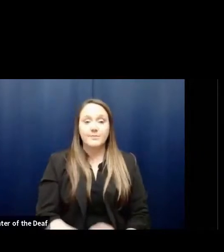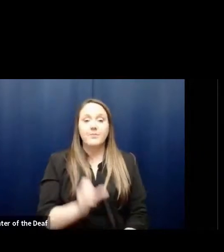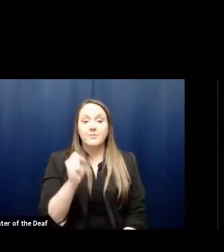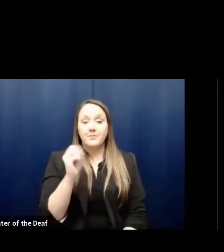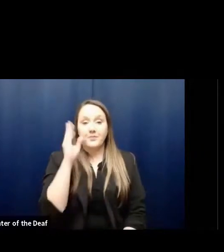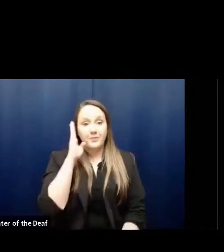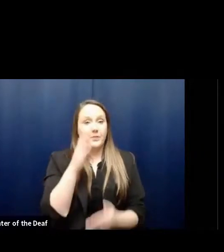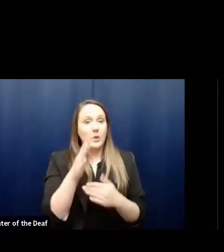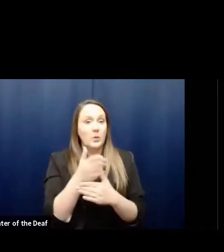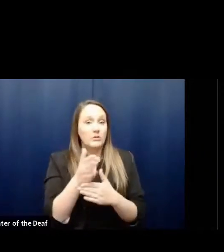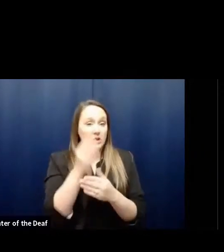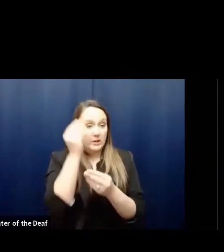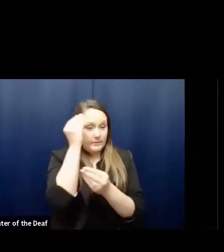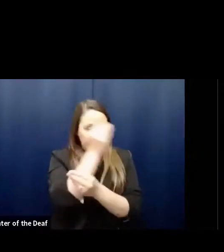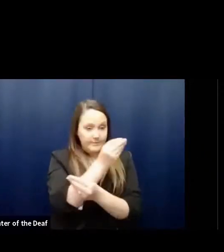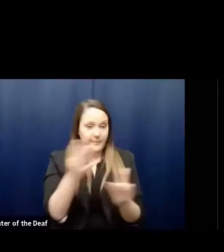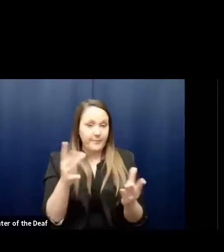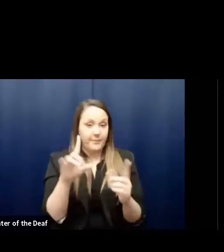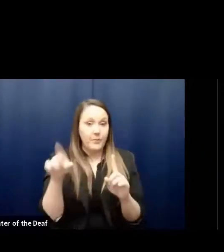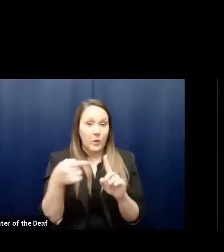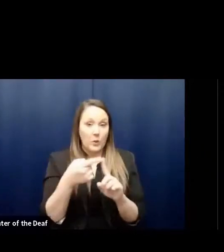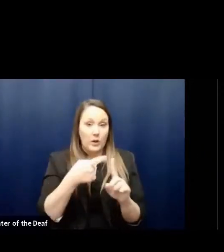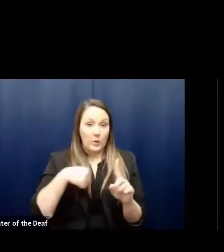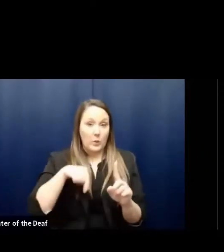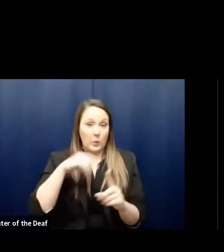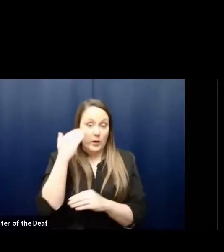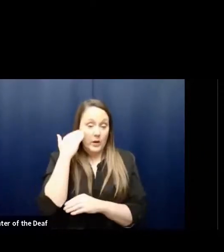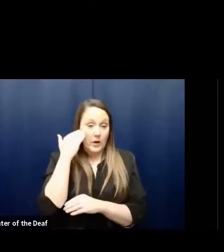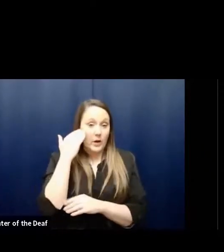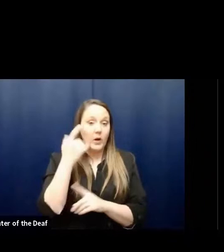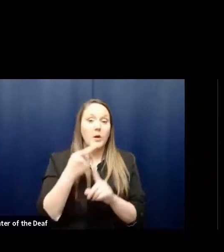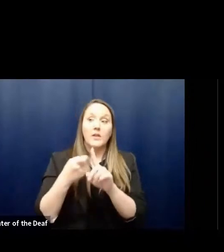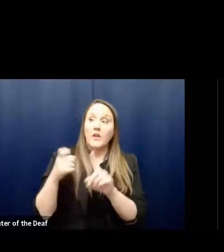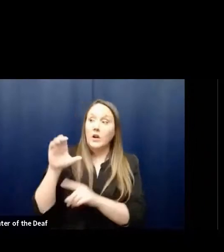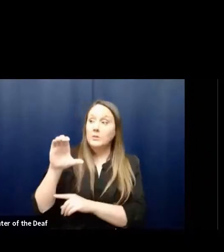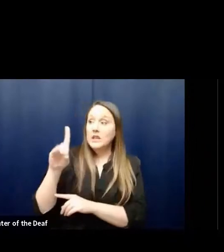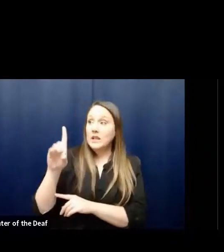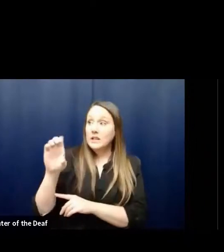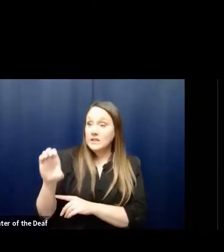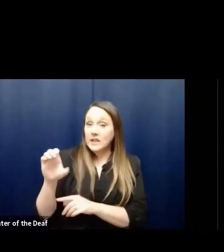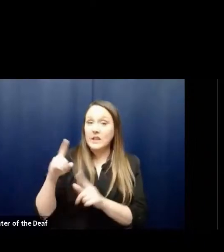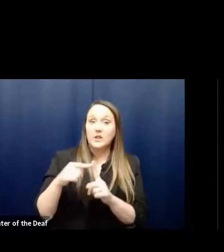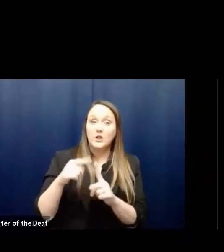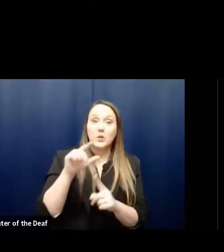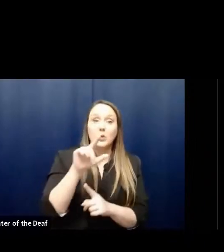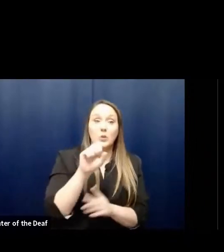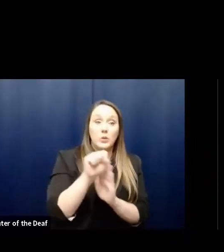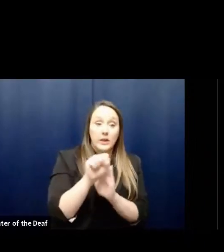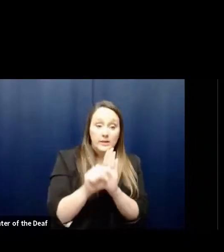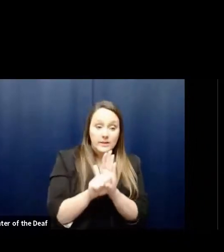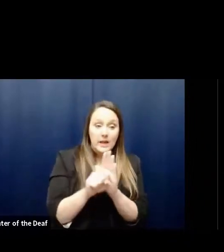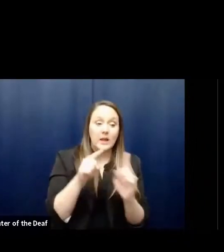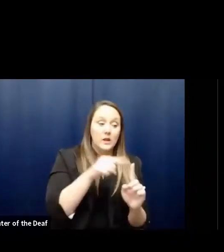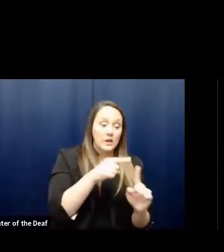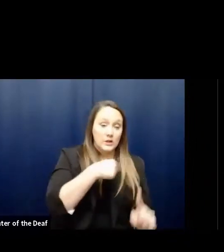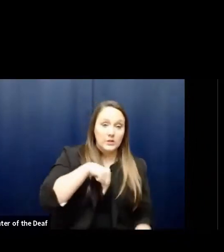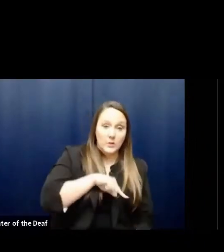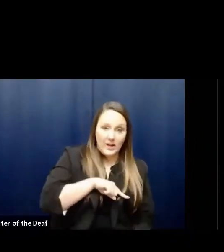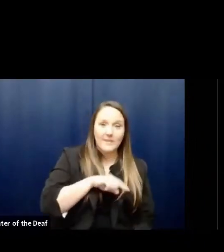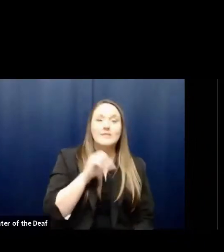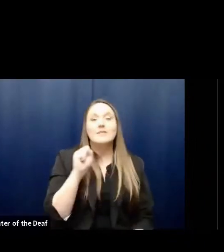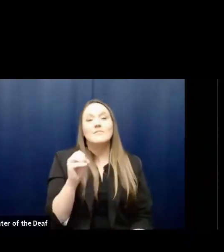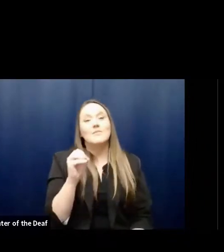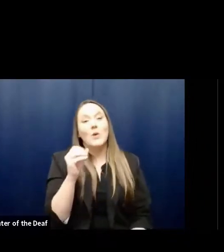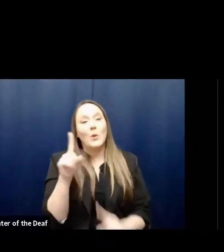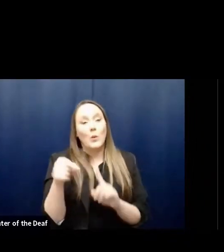share information as we have it. It comes down from the CDC to the state to us. And so as we know more about